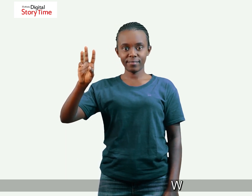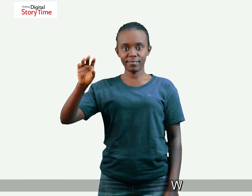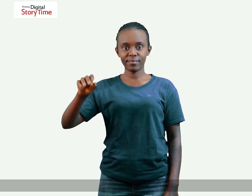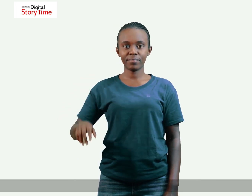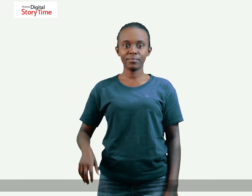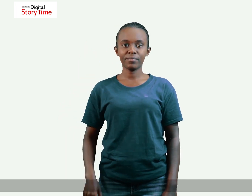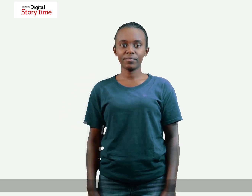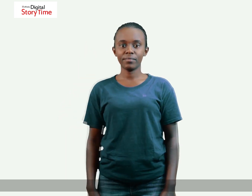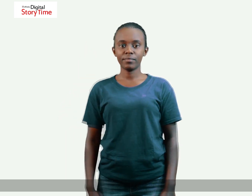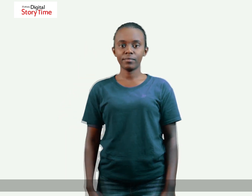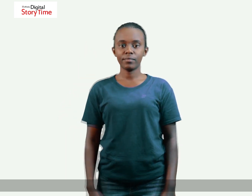Narrow.